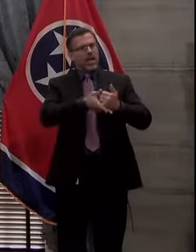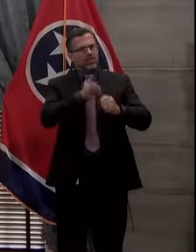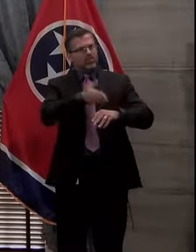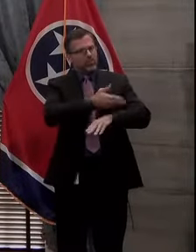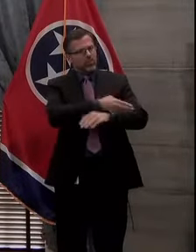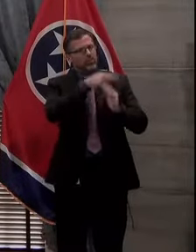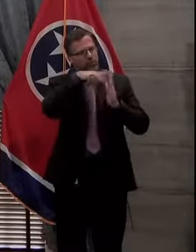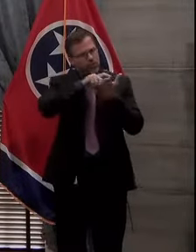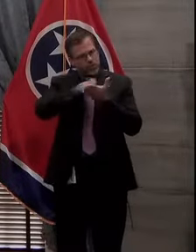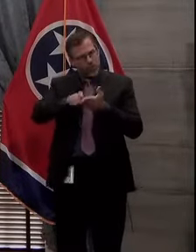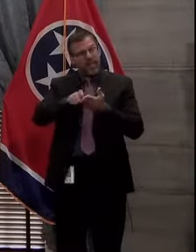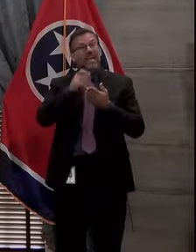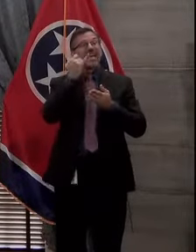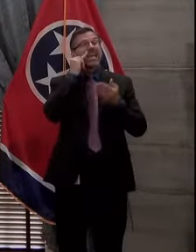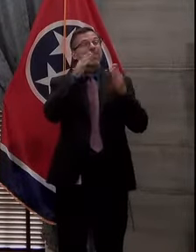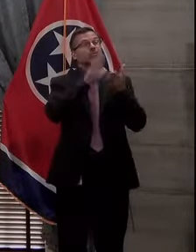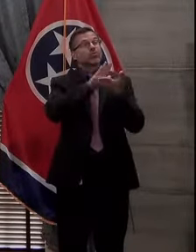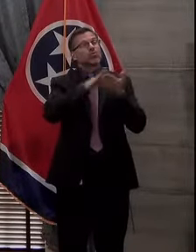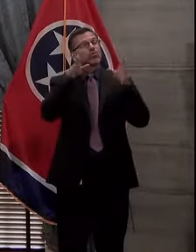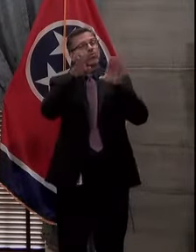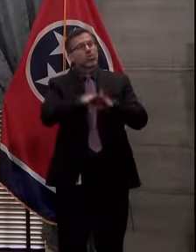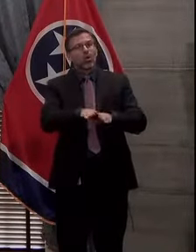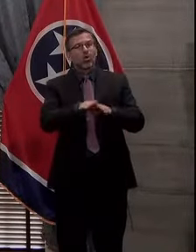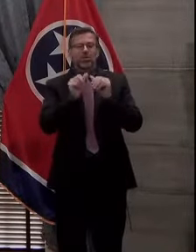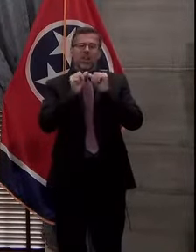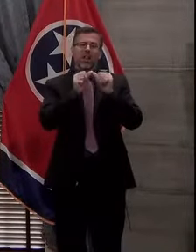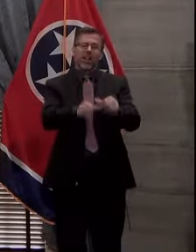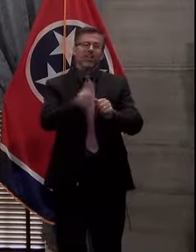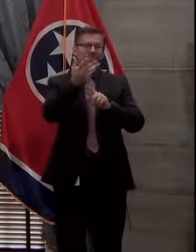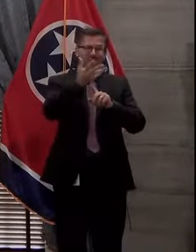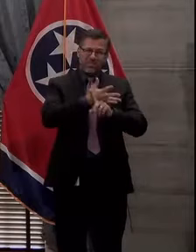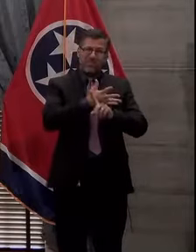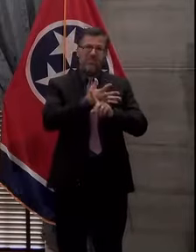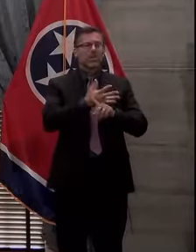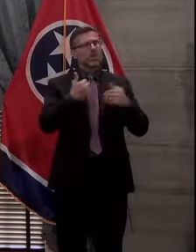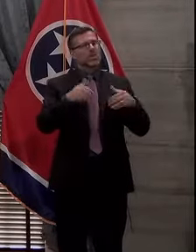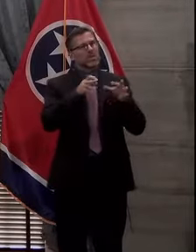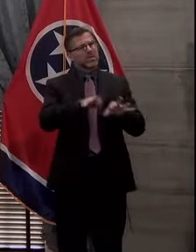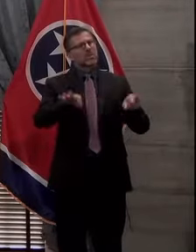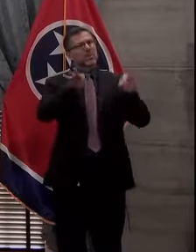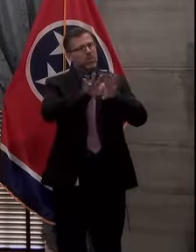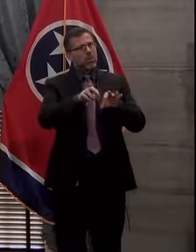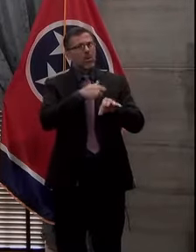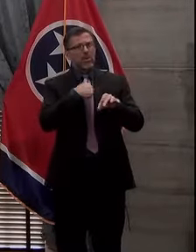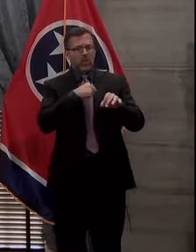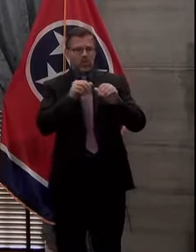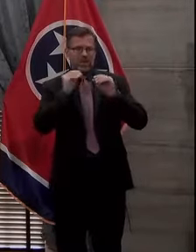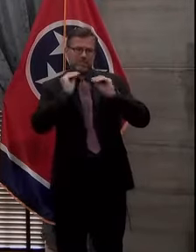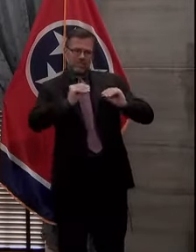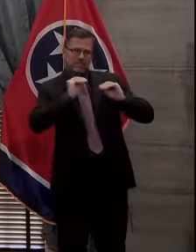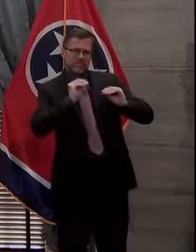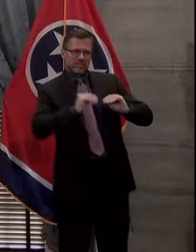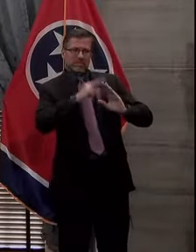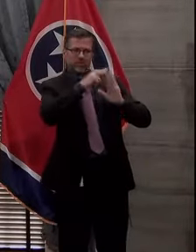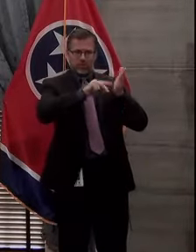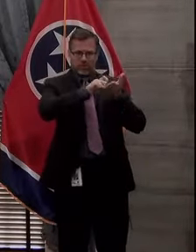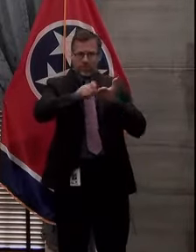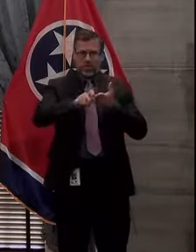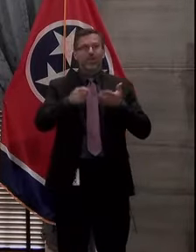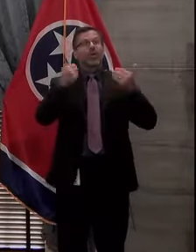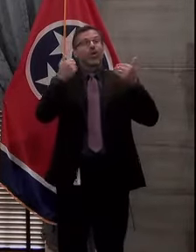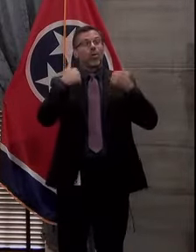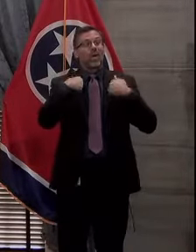building closures, it becomes more important than ever that we continue to support and promote effective literacy instruction. So we have this